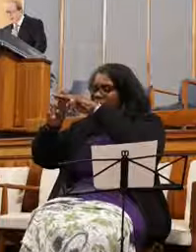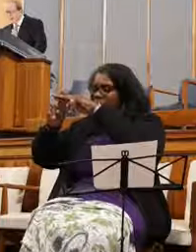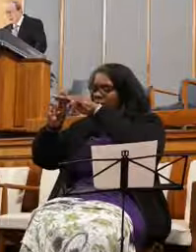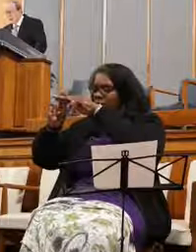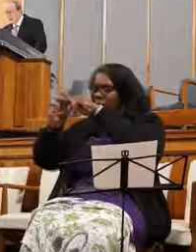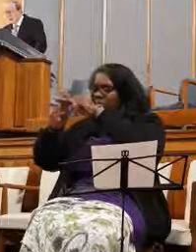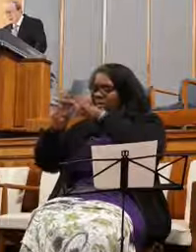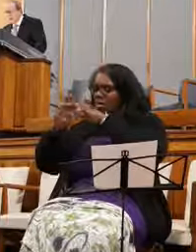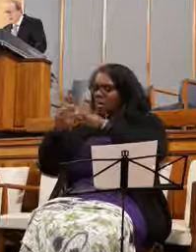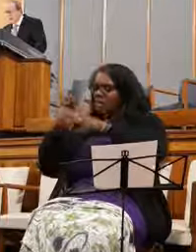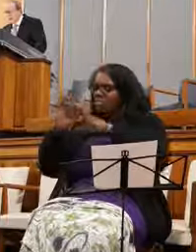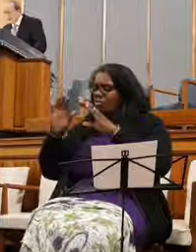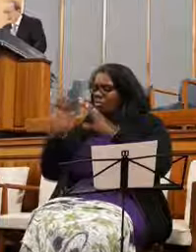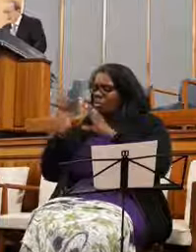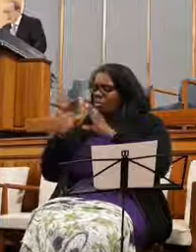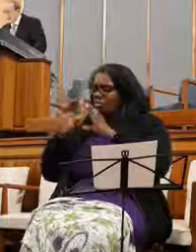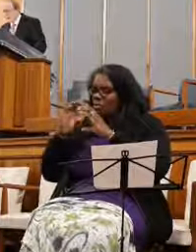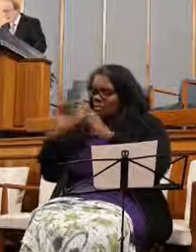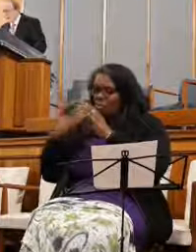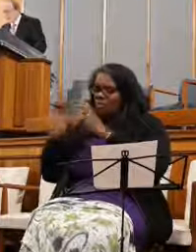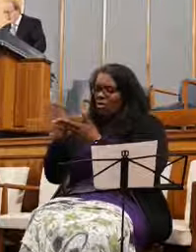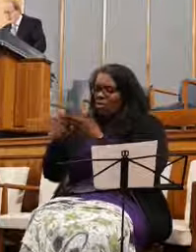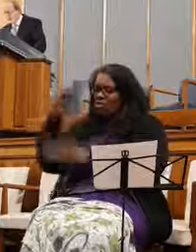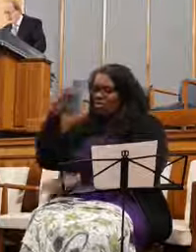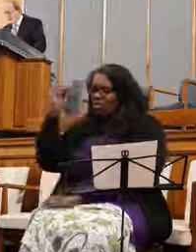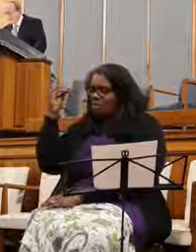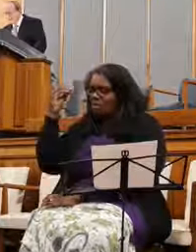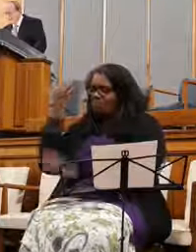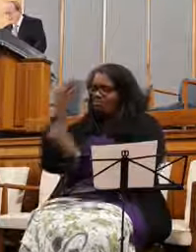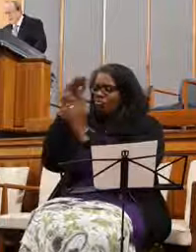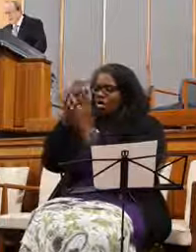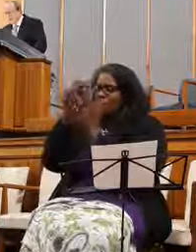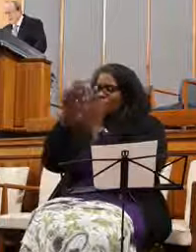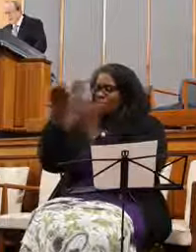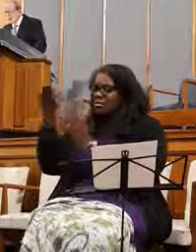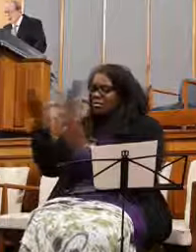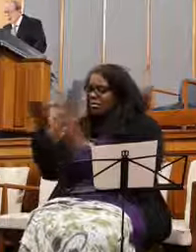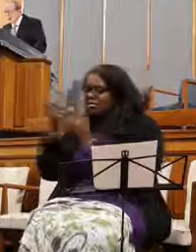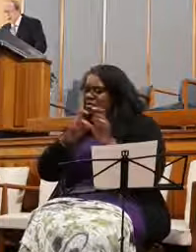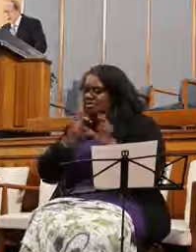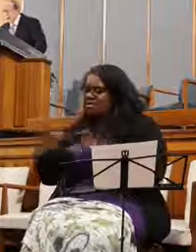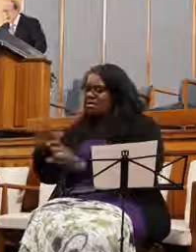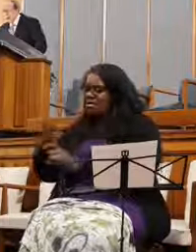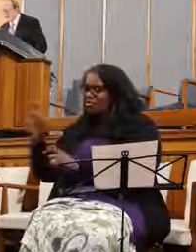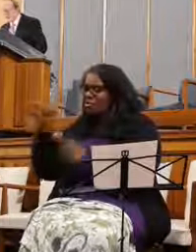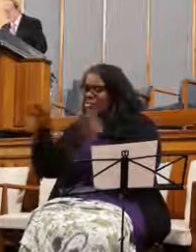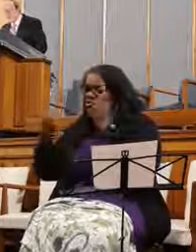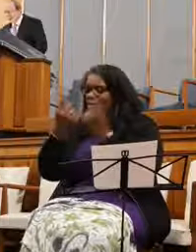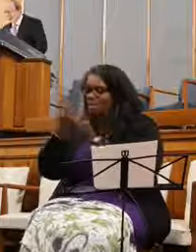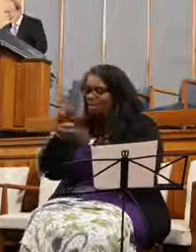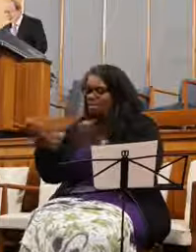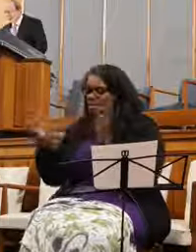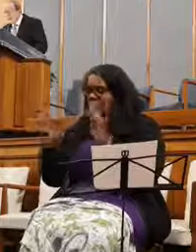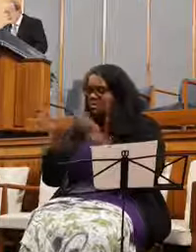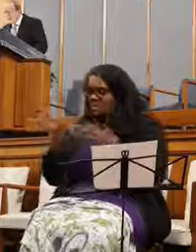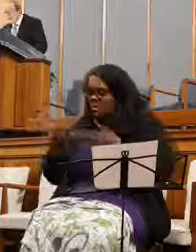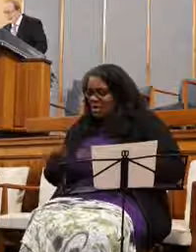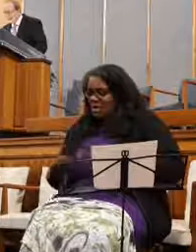and communion of the Holy Spirit rest and continue with each one of us,